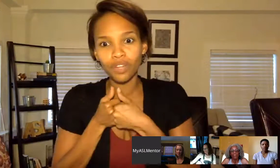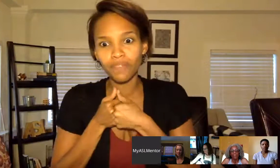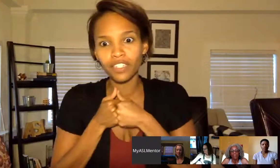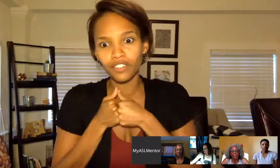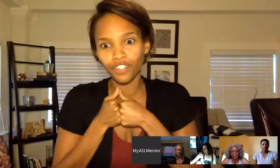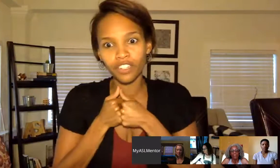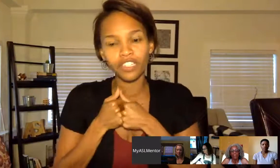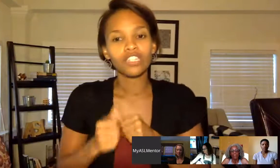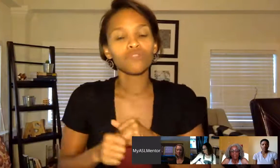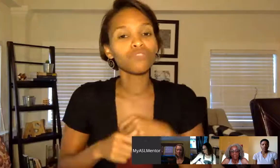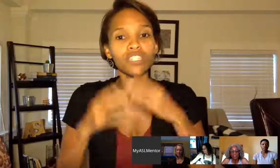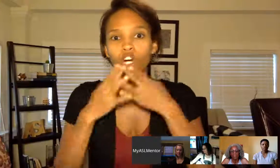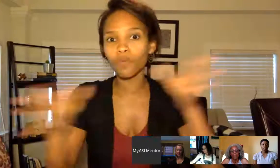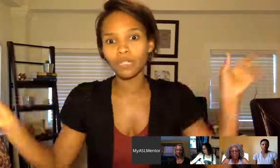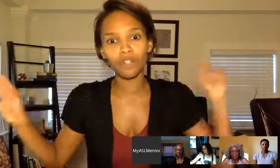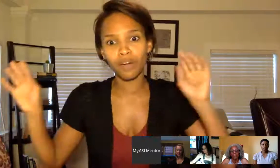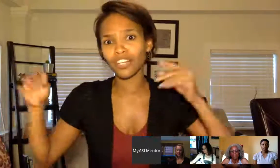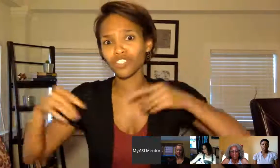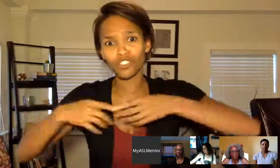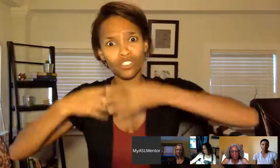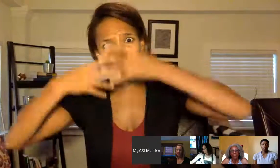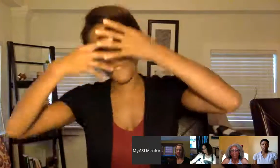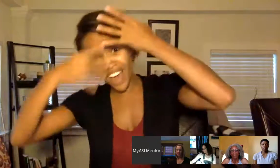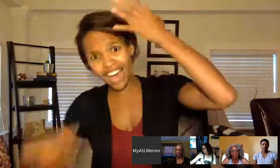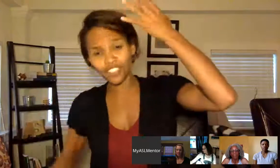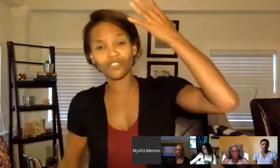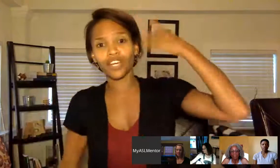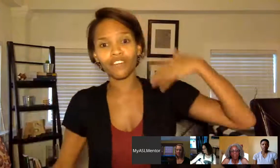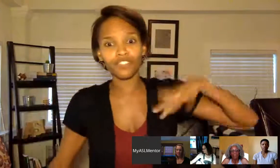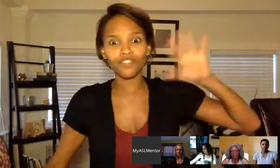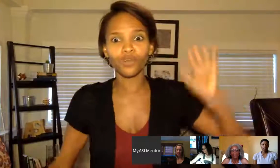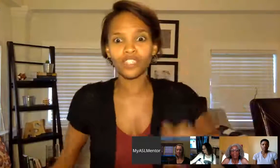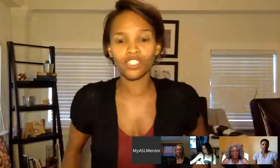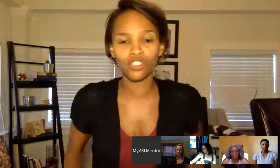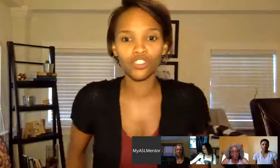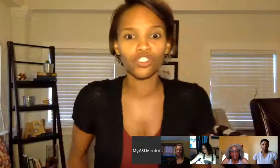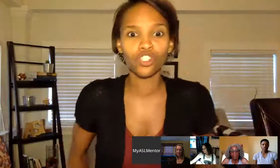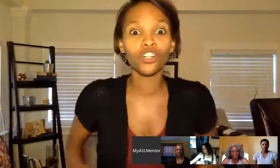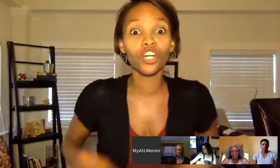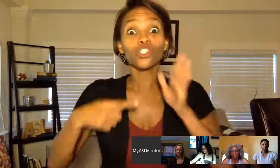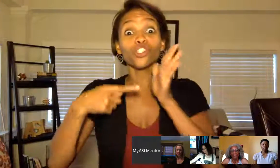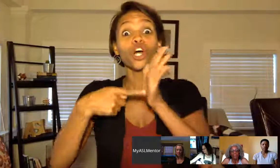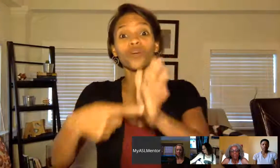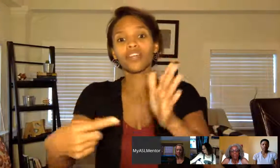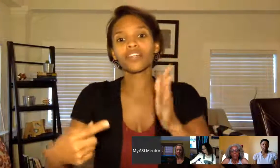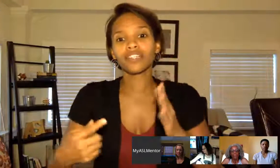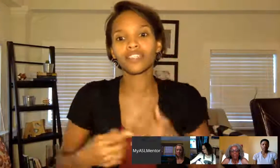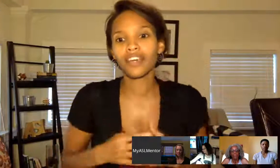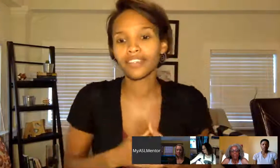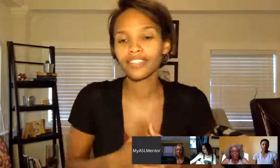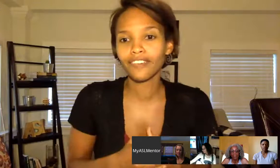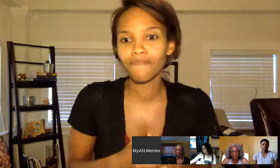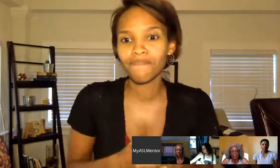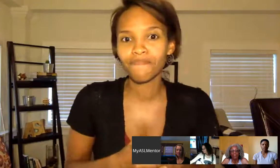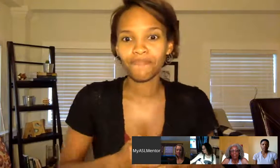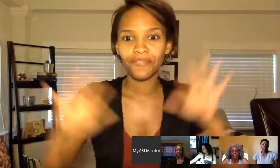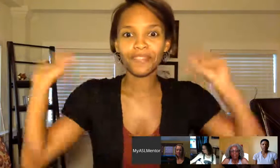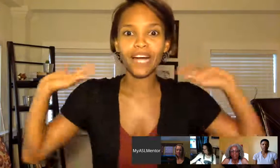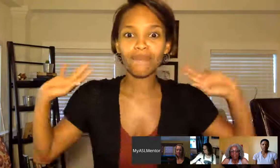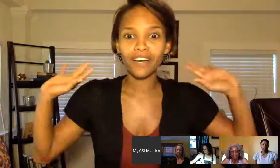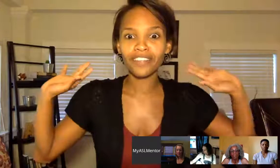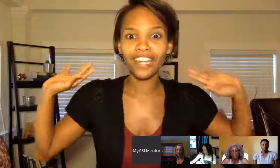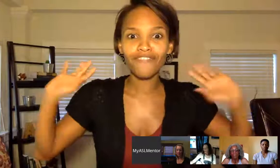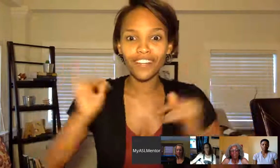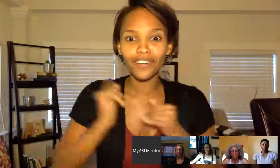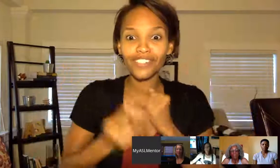do something different. It really opens up your mind to just a vast array of different ways to start showing things in ASL.